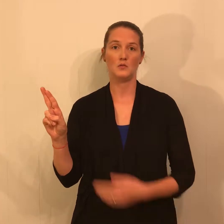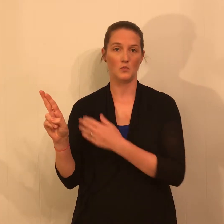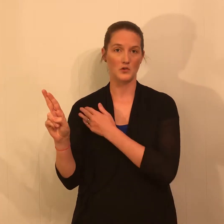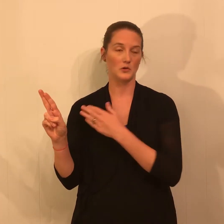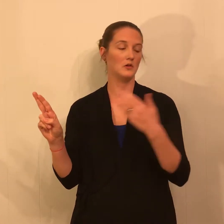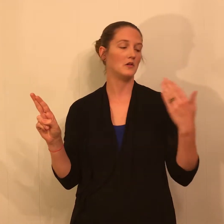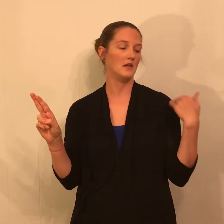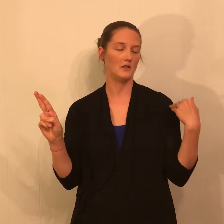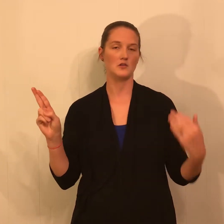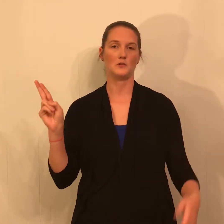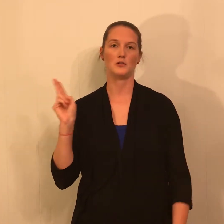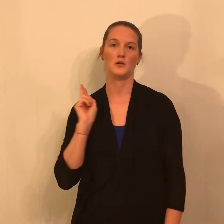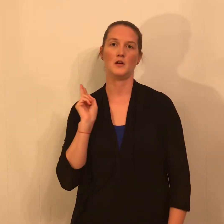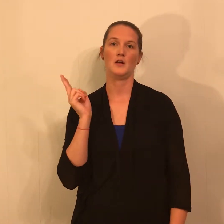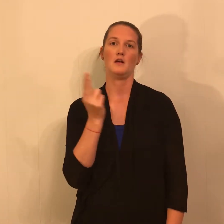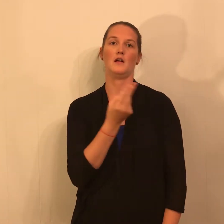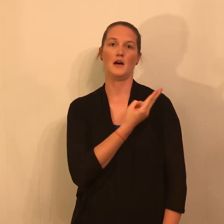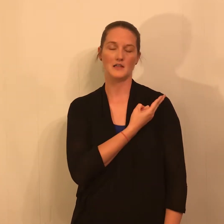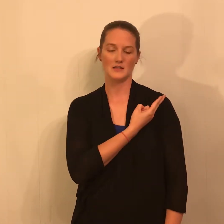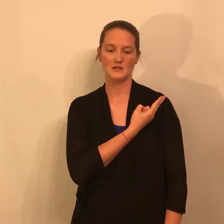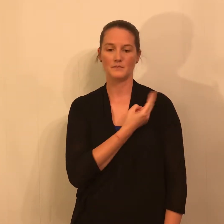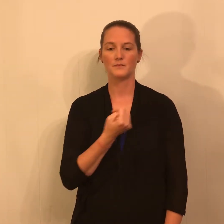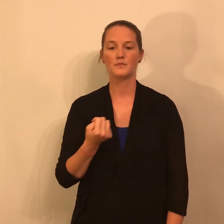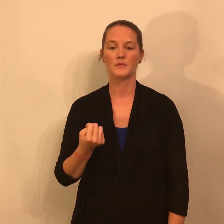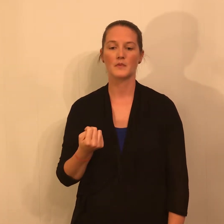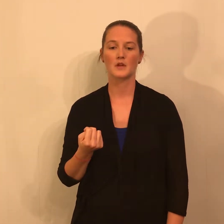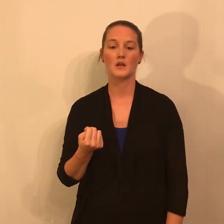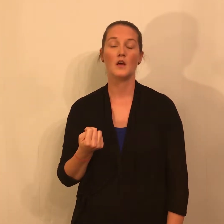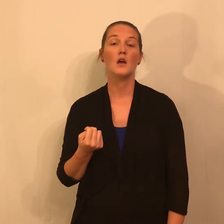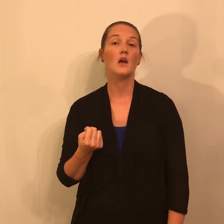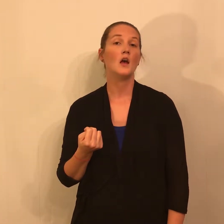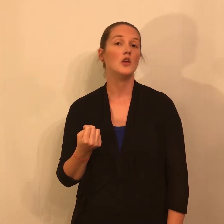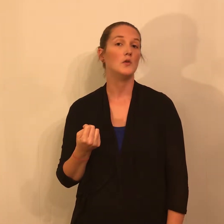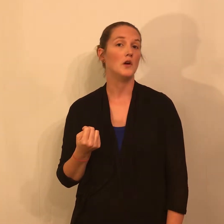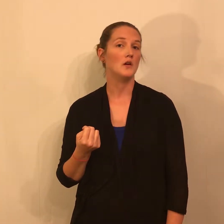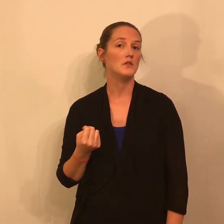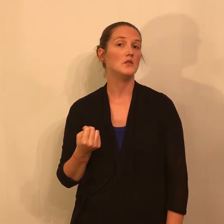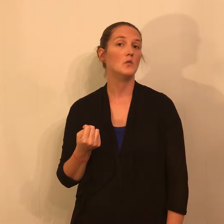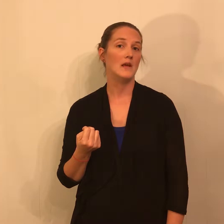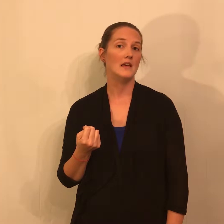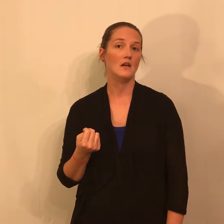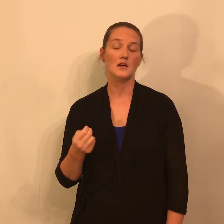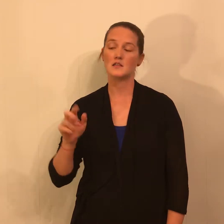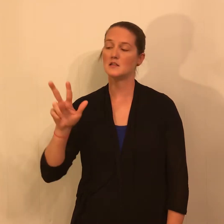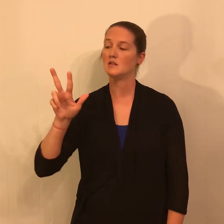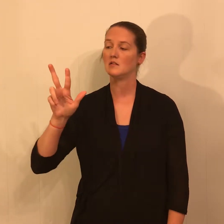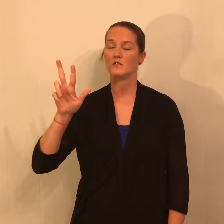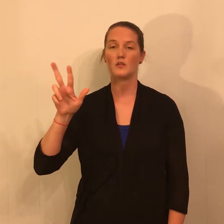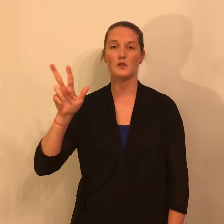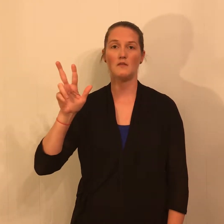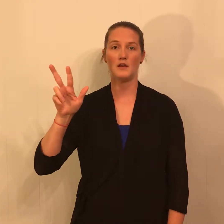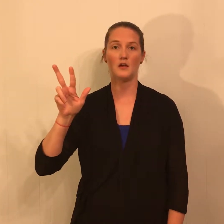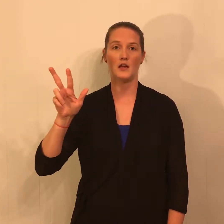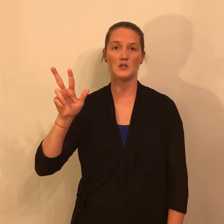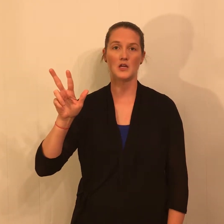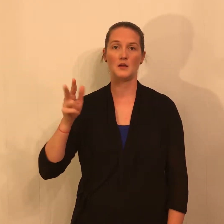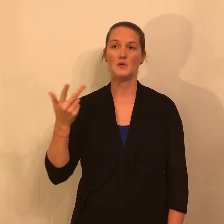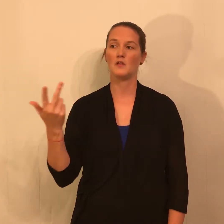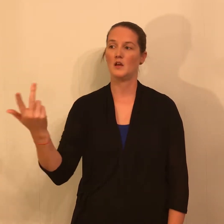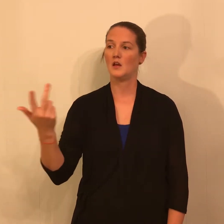one shoulder to the other shoulder. Us. You can also do we and us, 3-finger handshake,